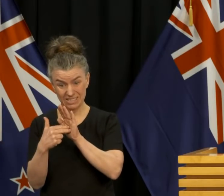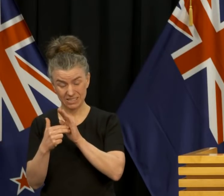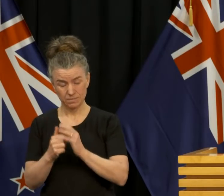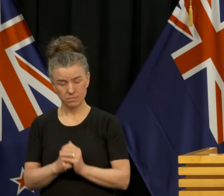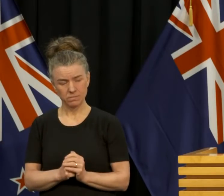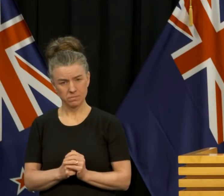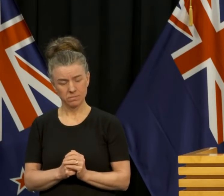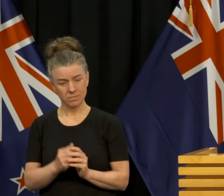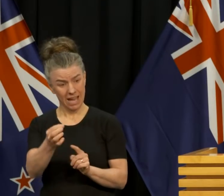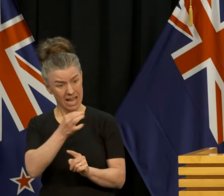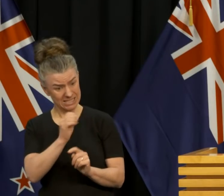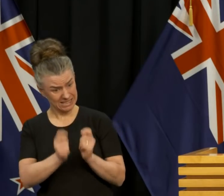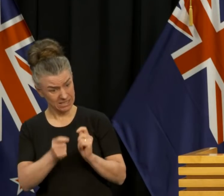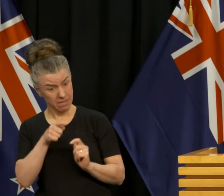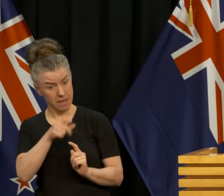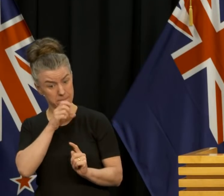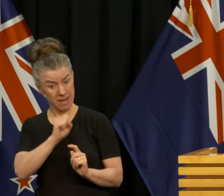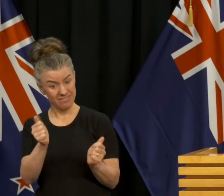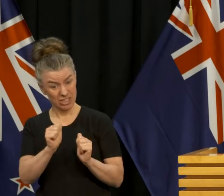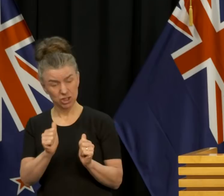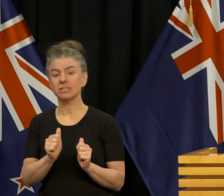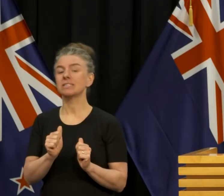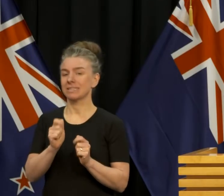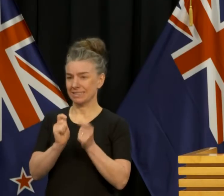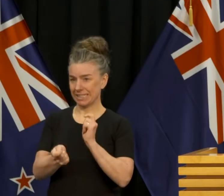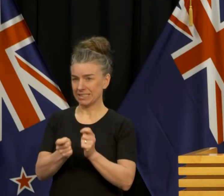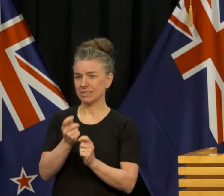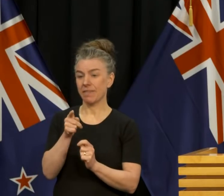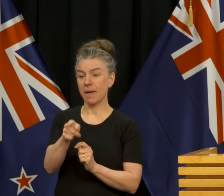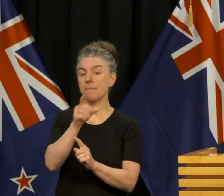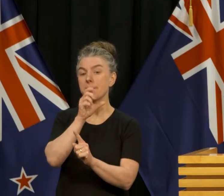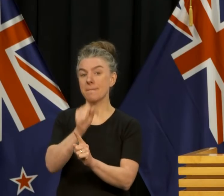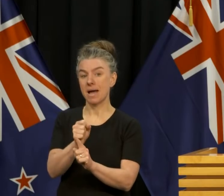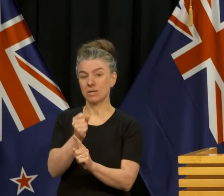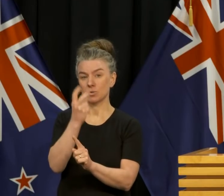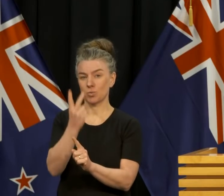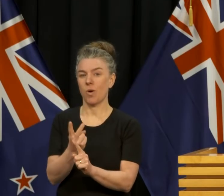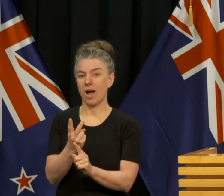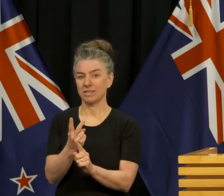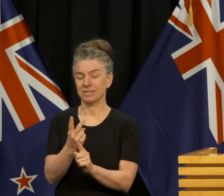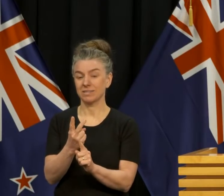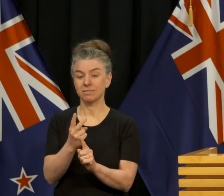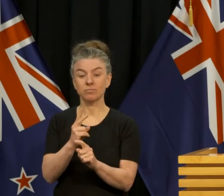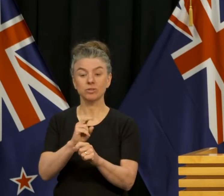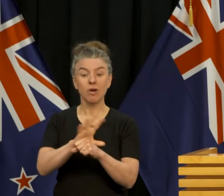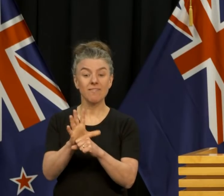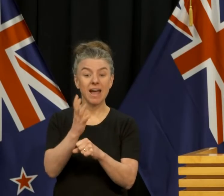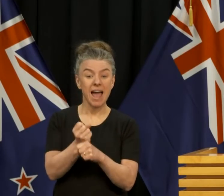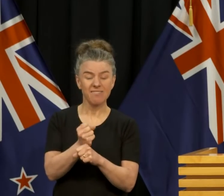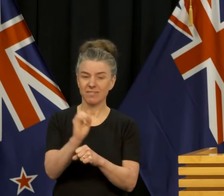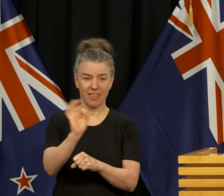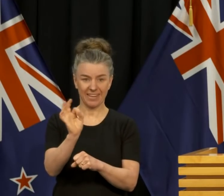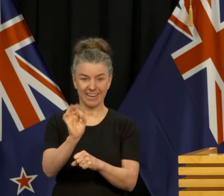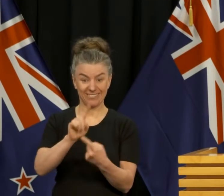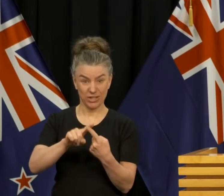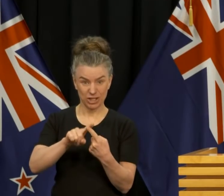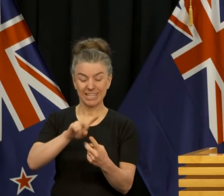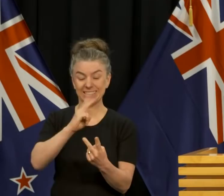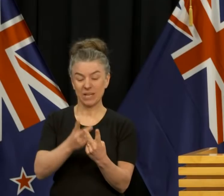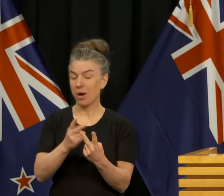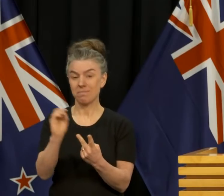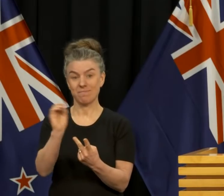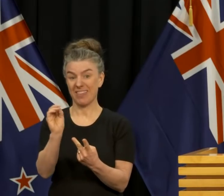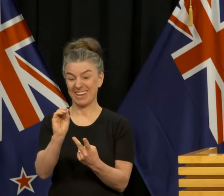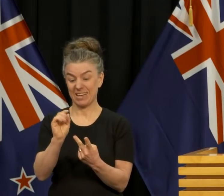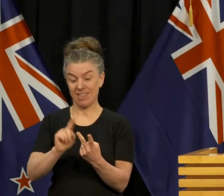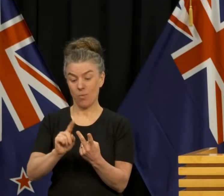he been tested? Yes, he's been tested. He was tested twice, so negative both times. So the latest test was done this morning, I